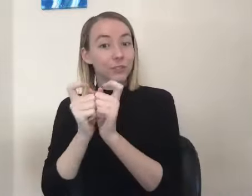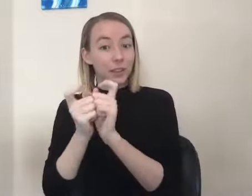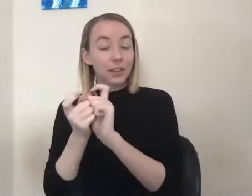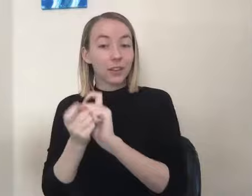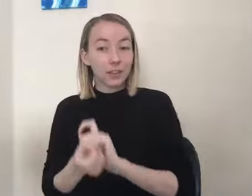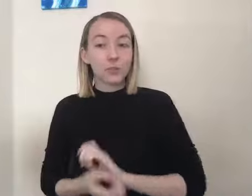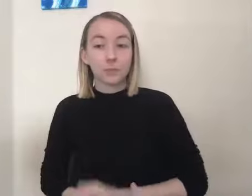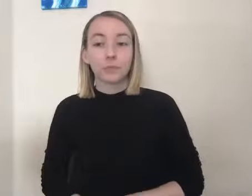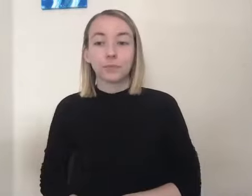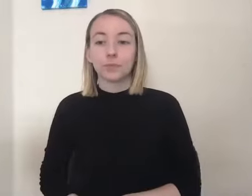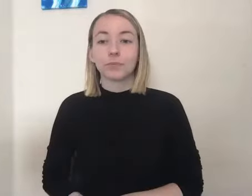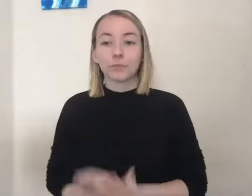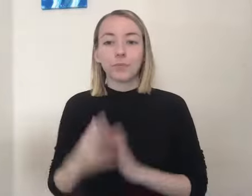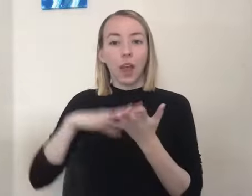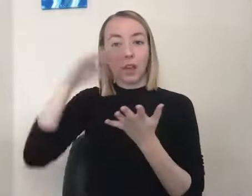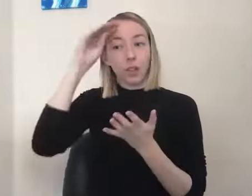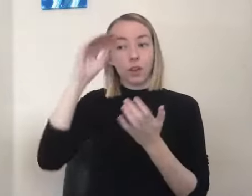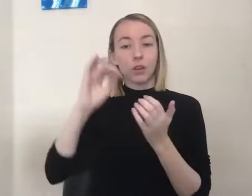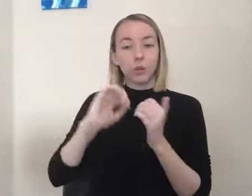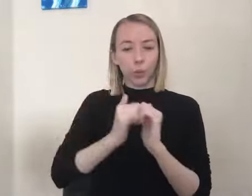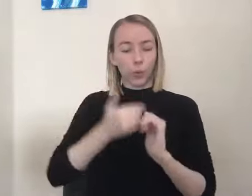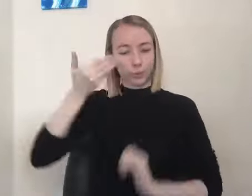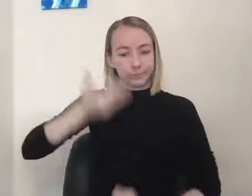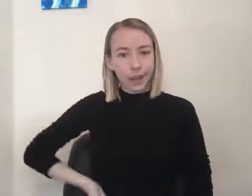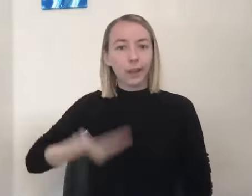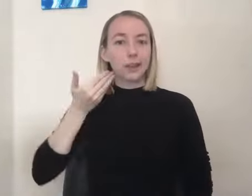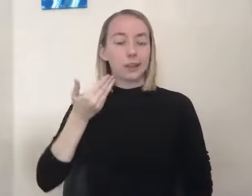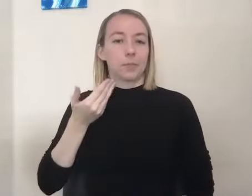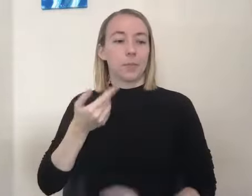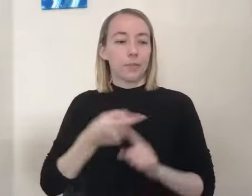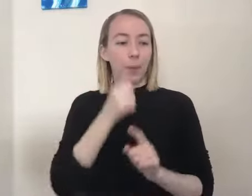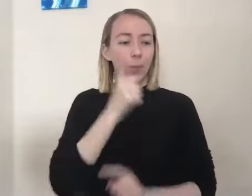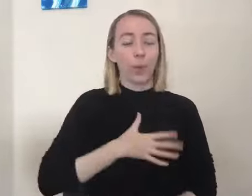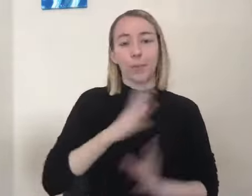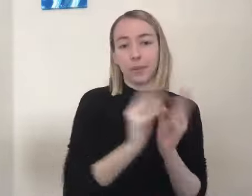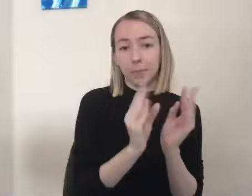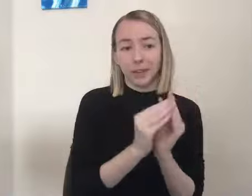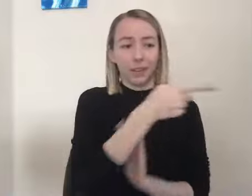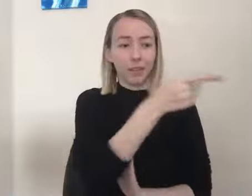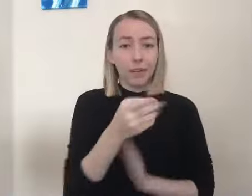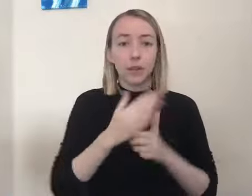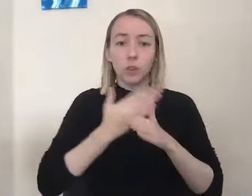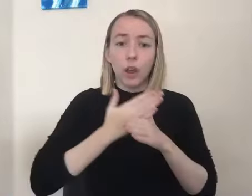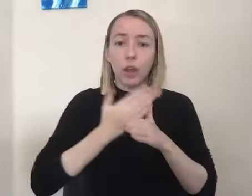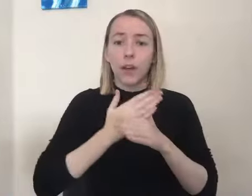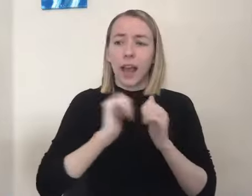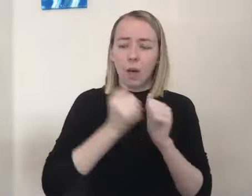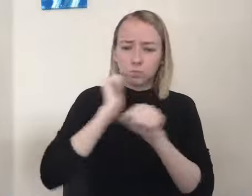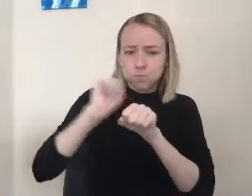I went to my bed happy. And things started changing. And when I came into Al-Anon, listening to people talking, I found out